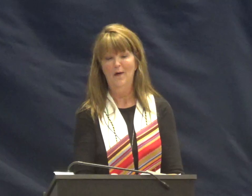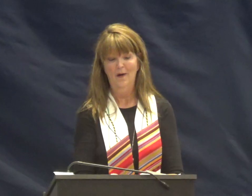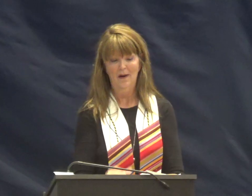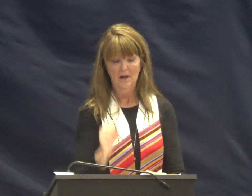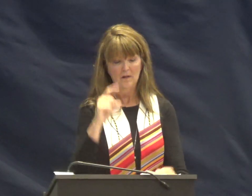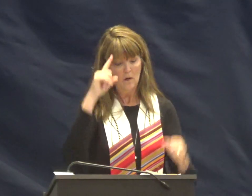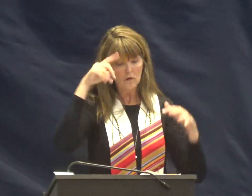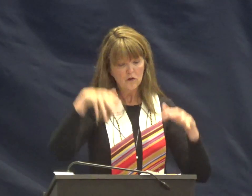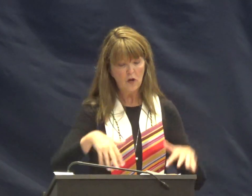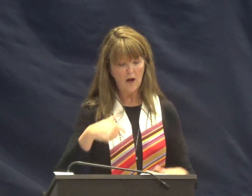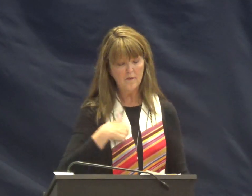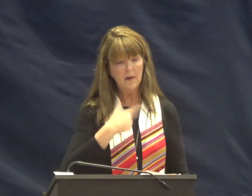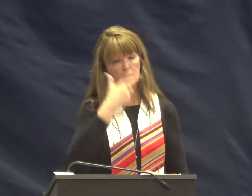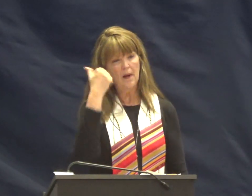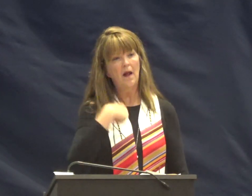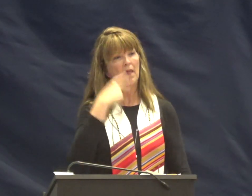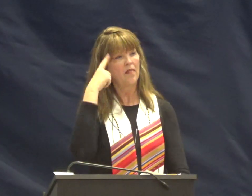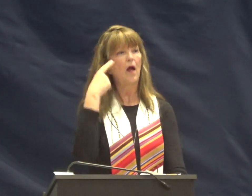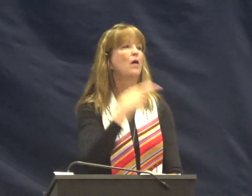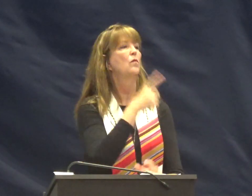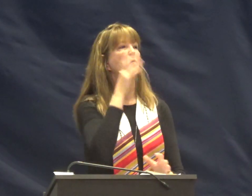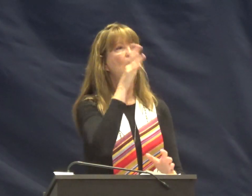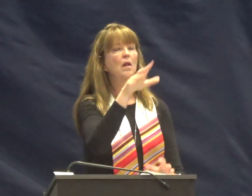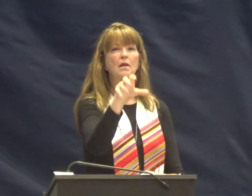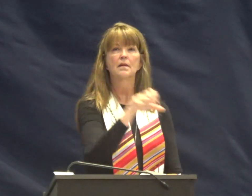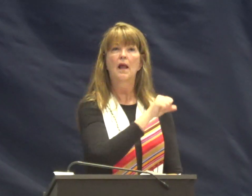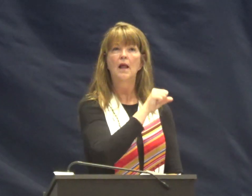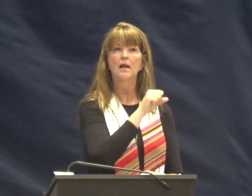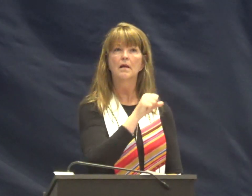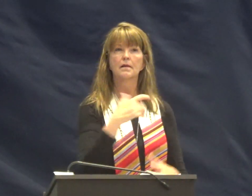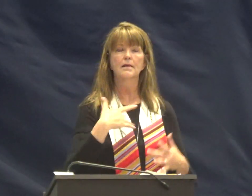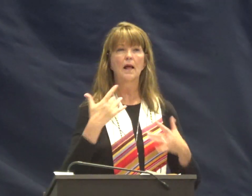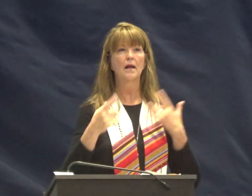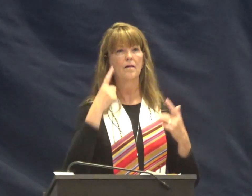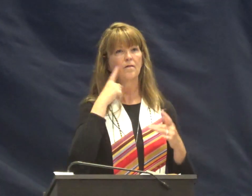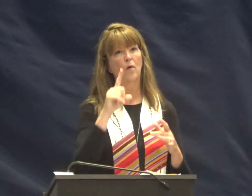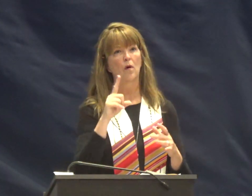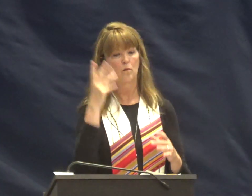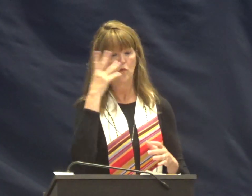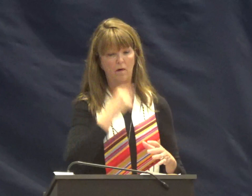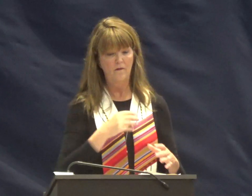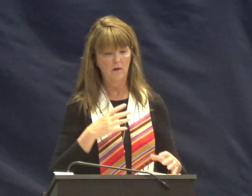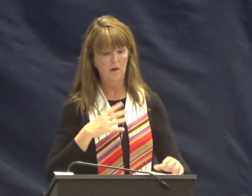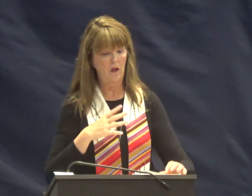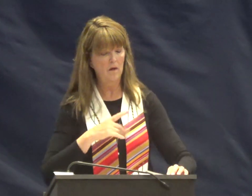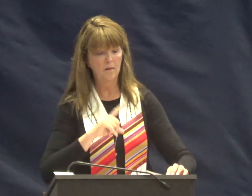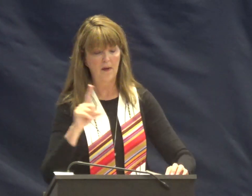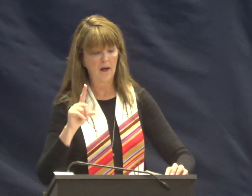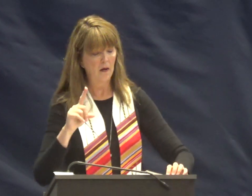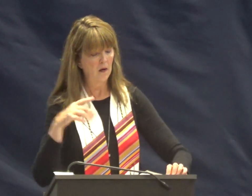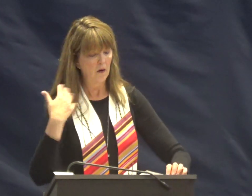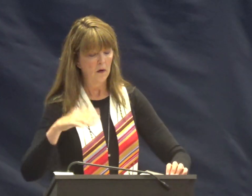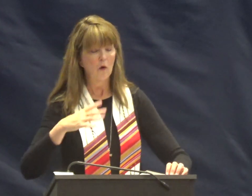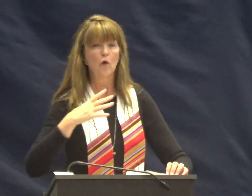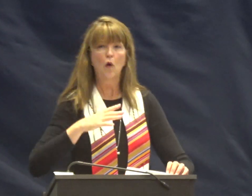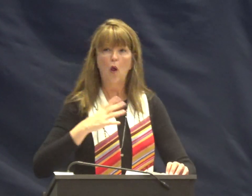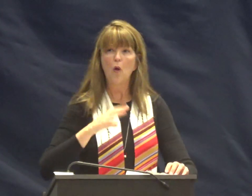I've got on are well over 2 years old, for sure. And I was really surprised. I thought they would be excited to get